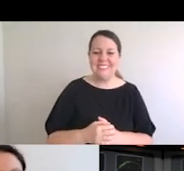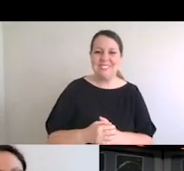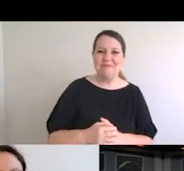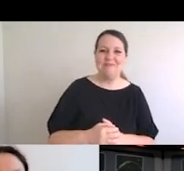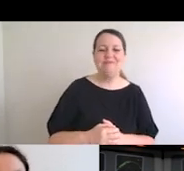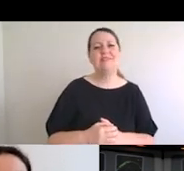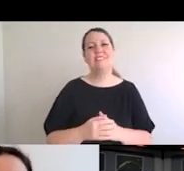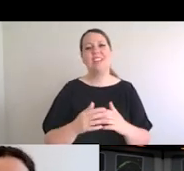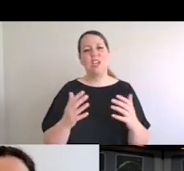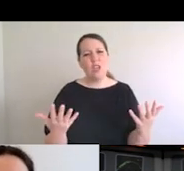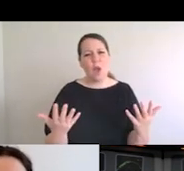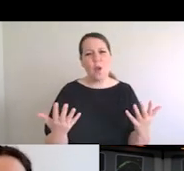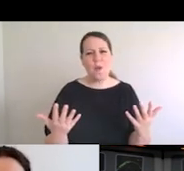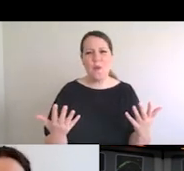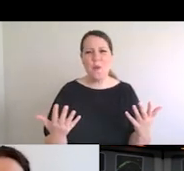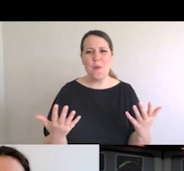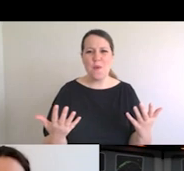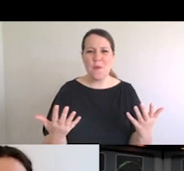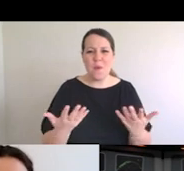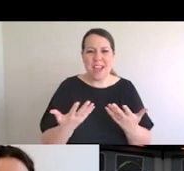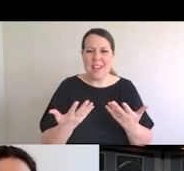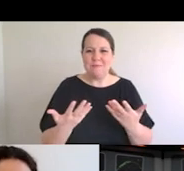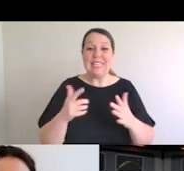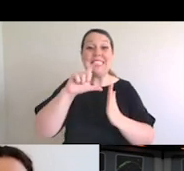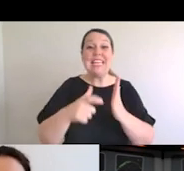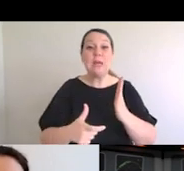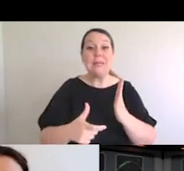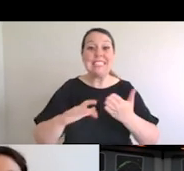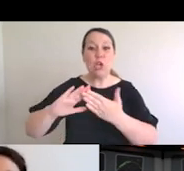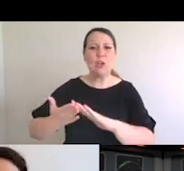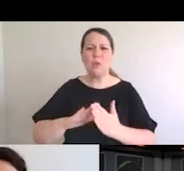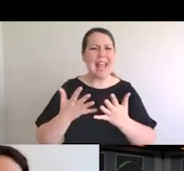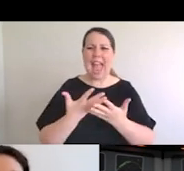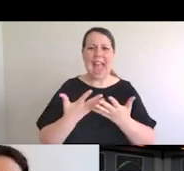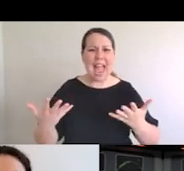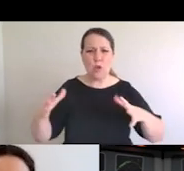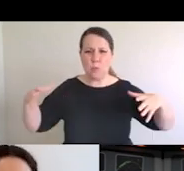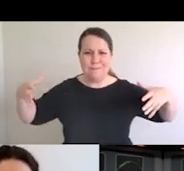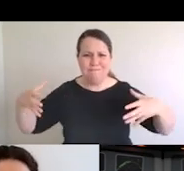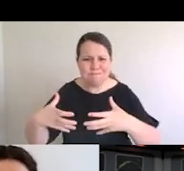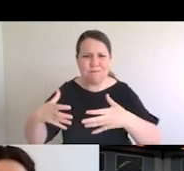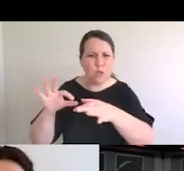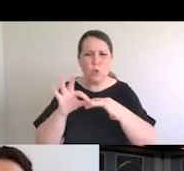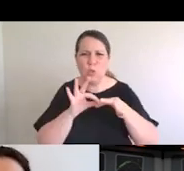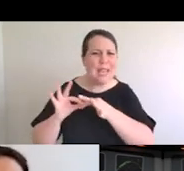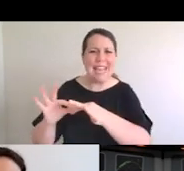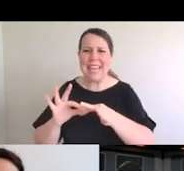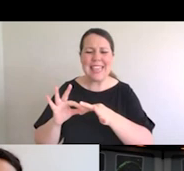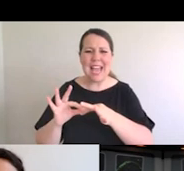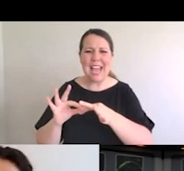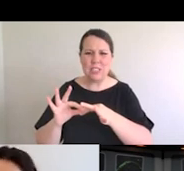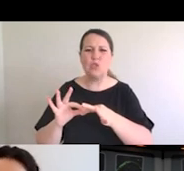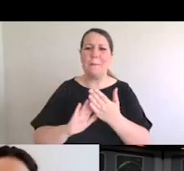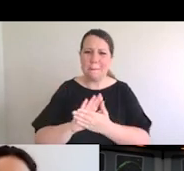is how do we unify the disability community to claim their right to accessibility?